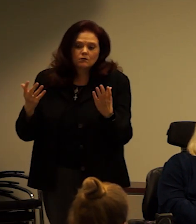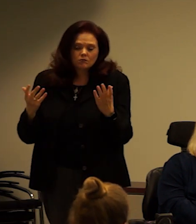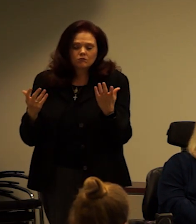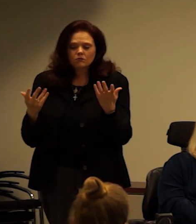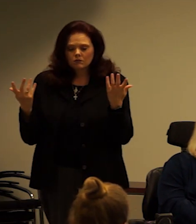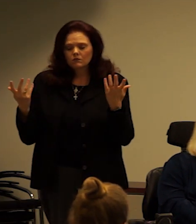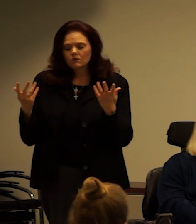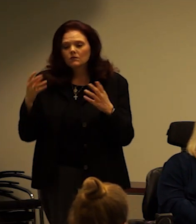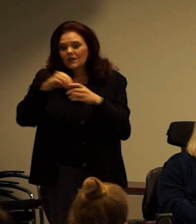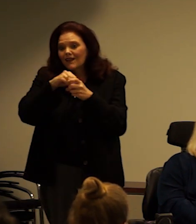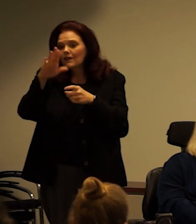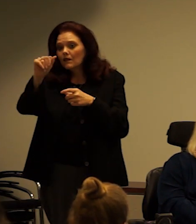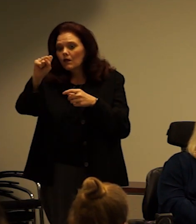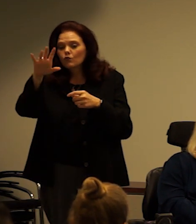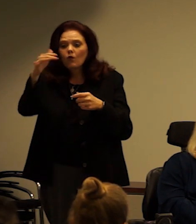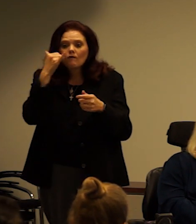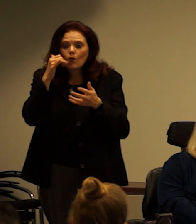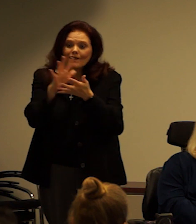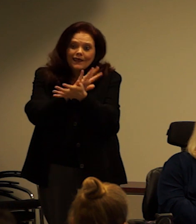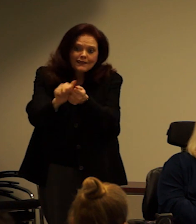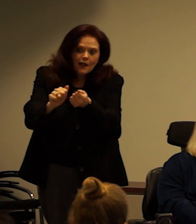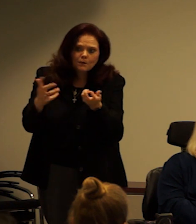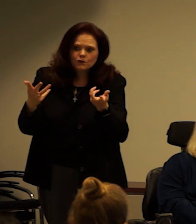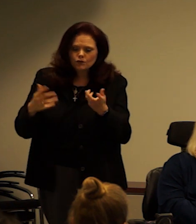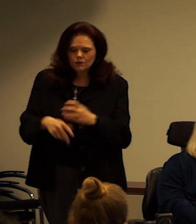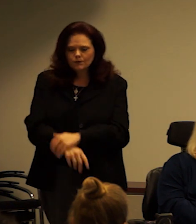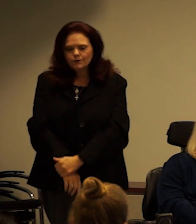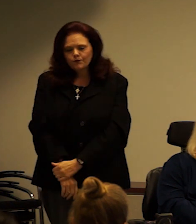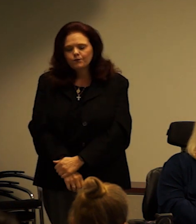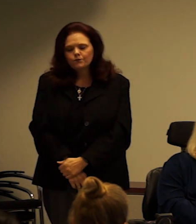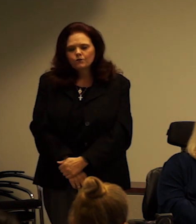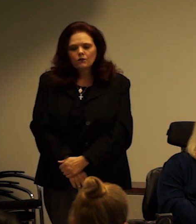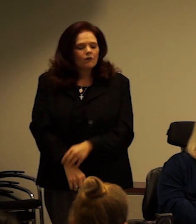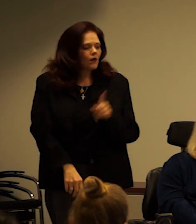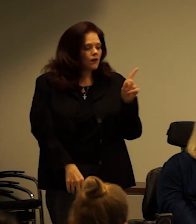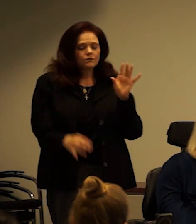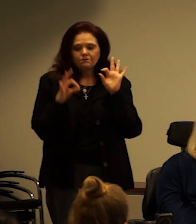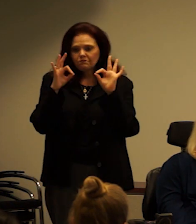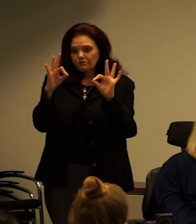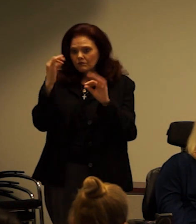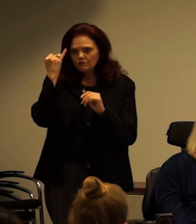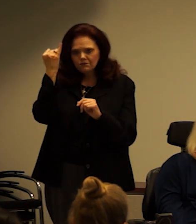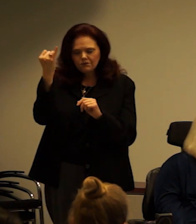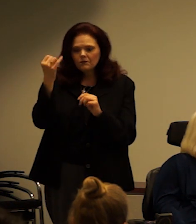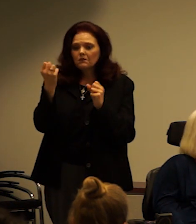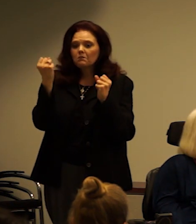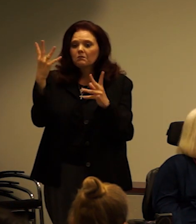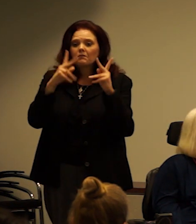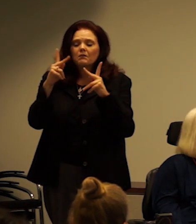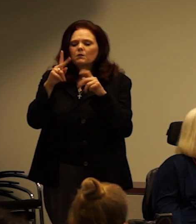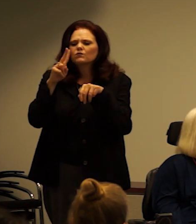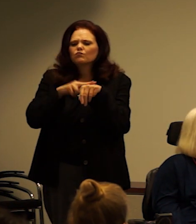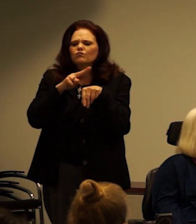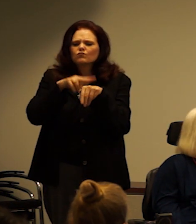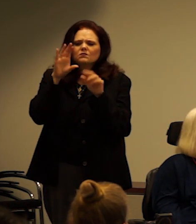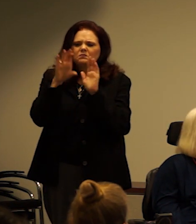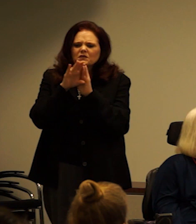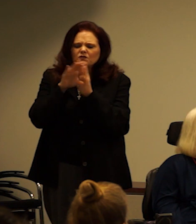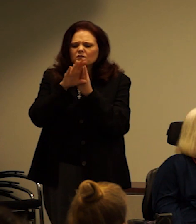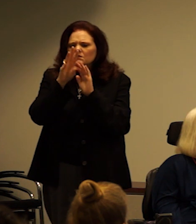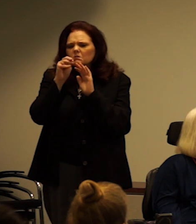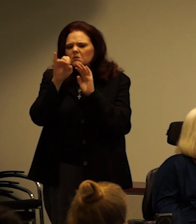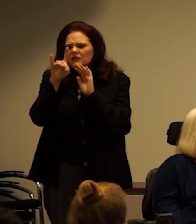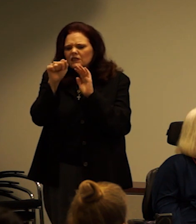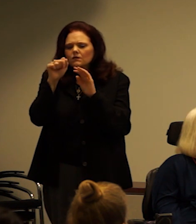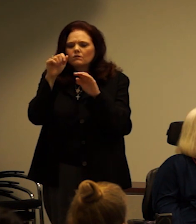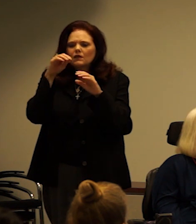a place just in case the phone get out of hand or get away from it. Perfect idea. A lot of people now store their pictures and media and